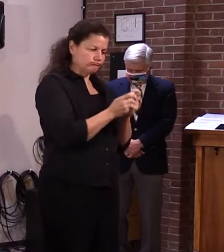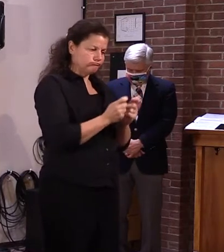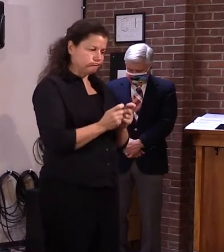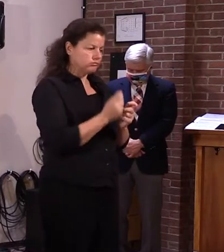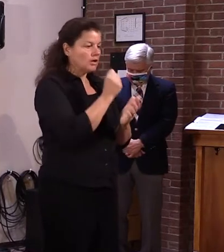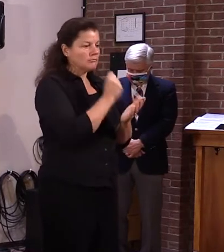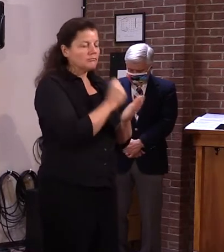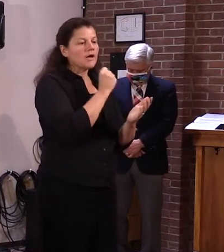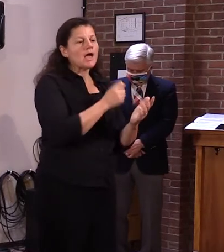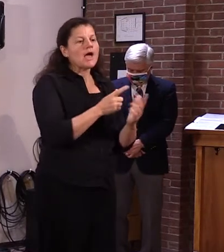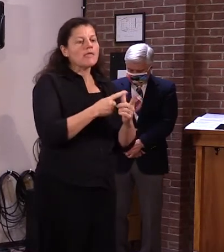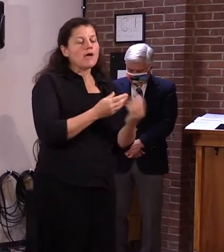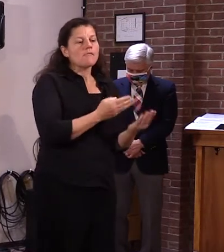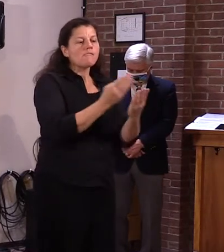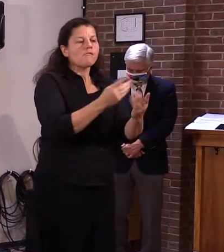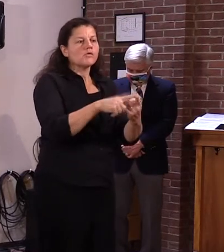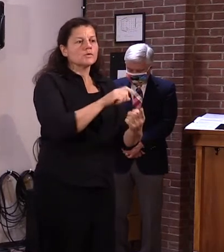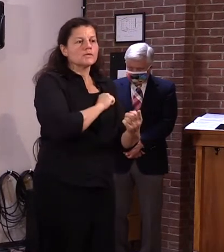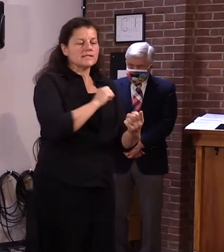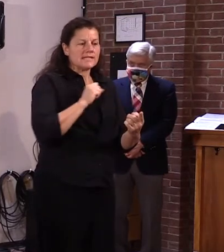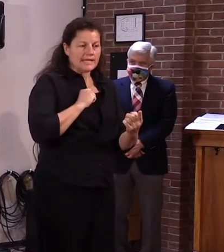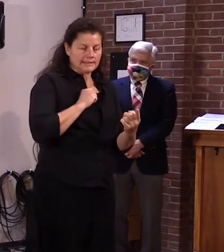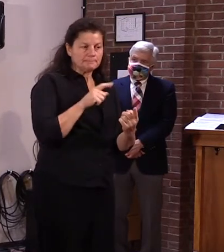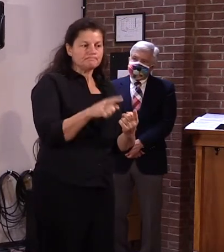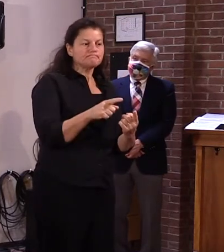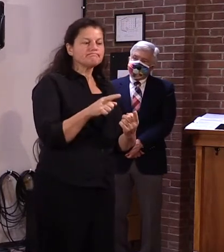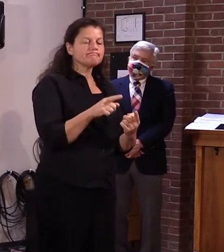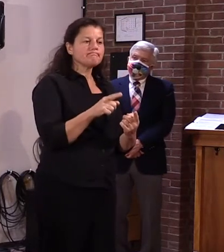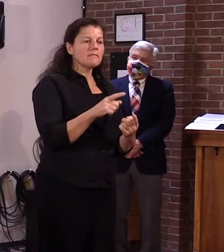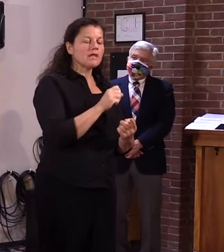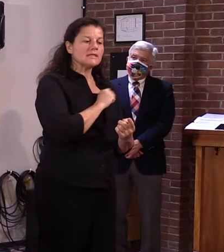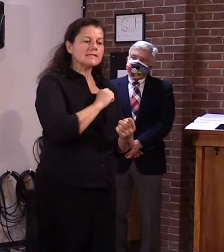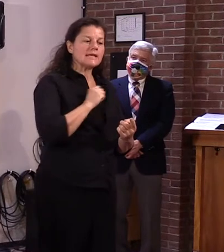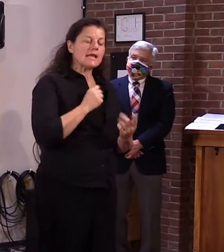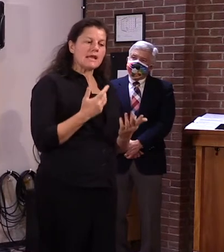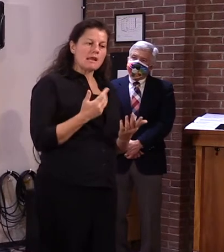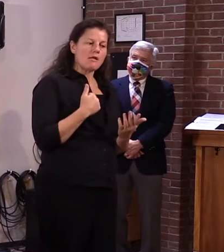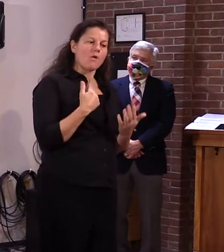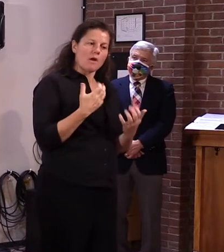Senate, and I, you know, in defense of the Senate